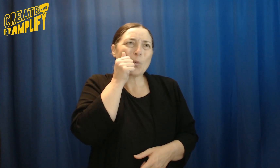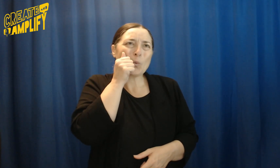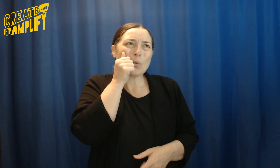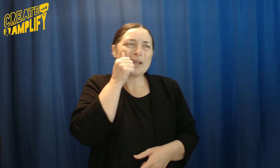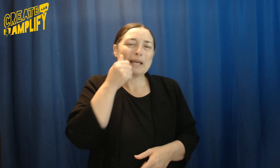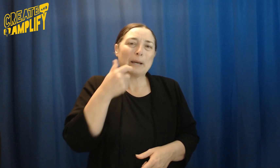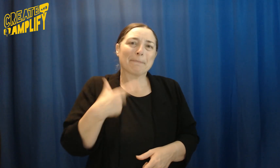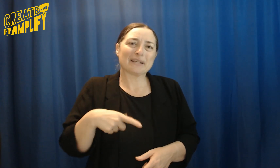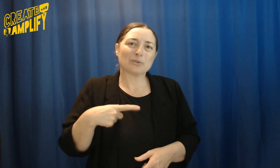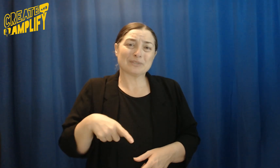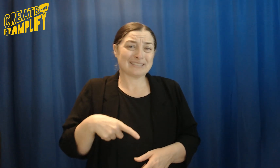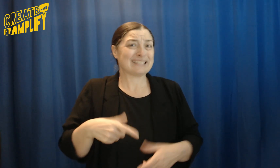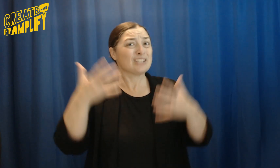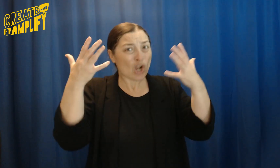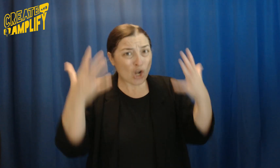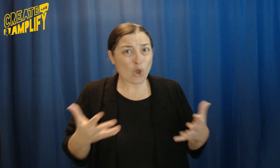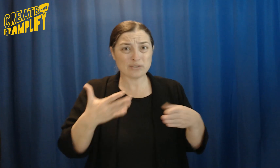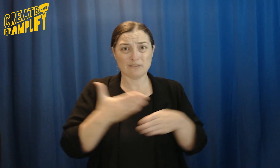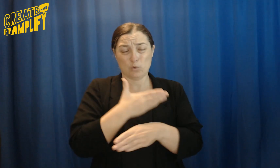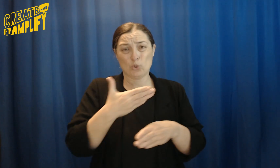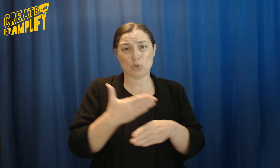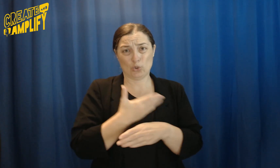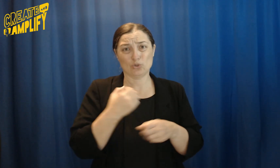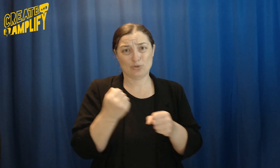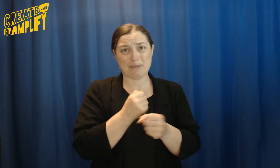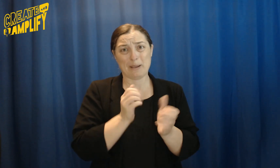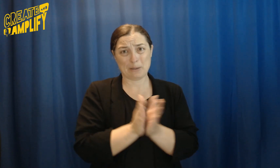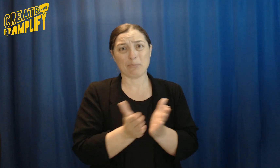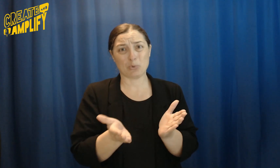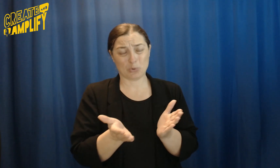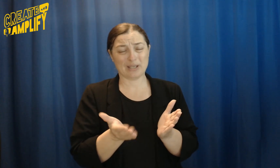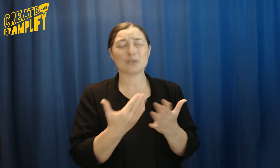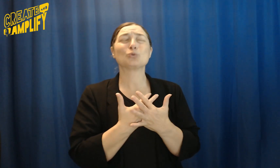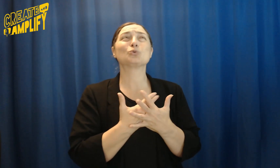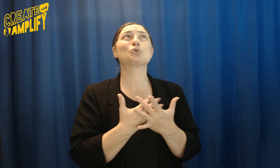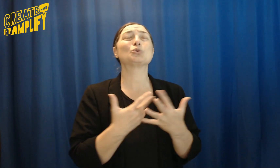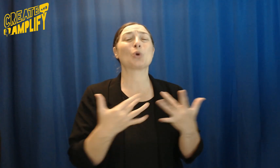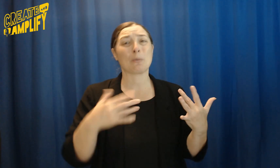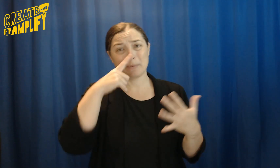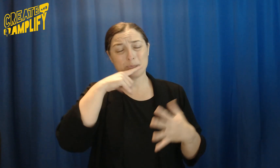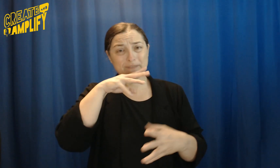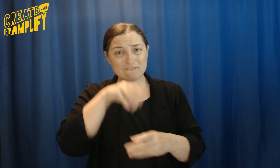big work. It's big work making books, and there are so many people involved and so many steps, and